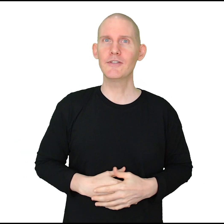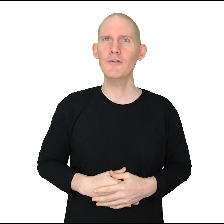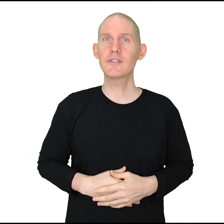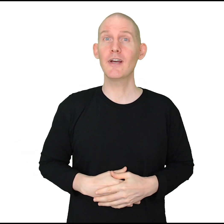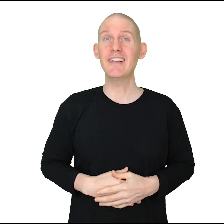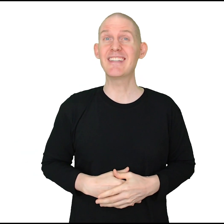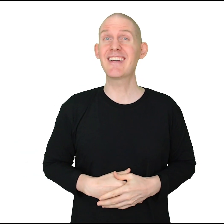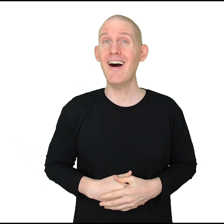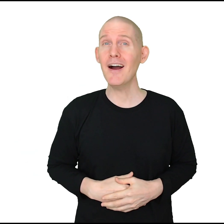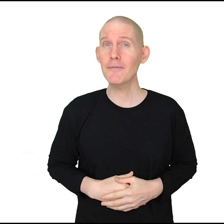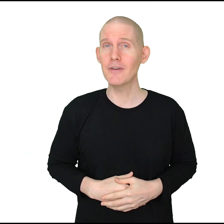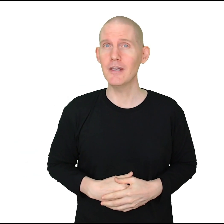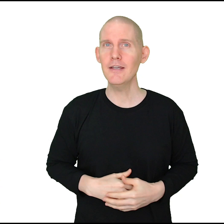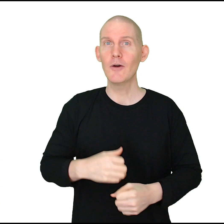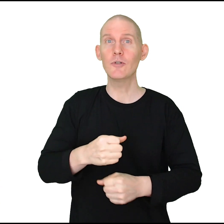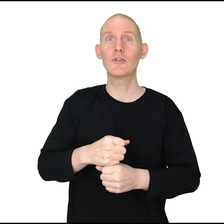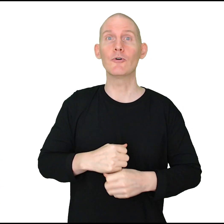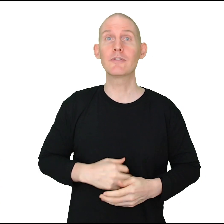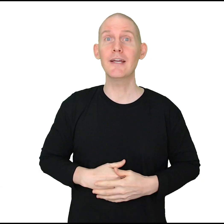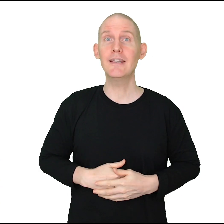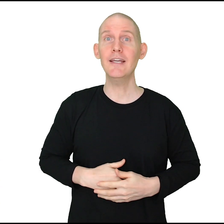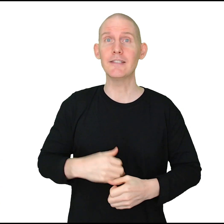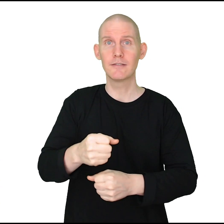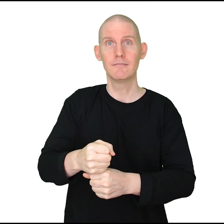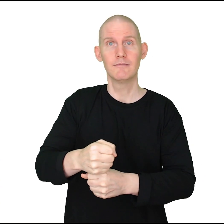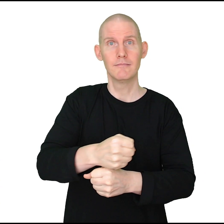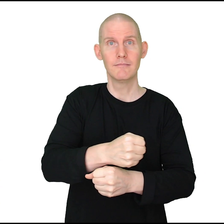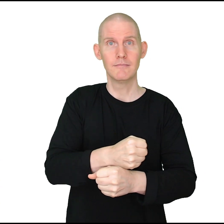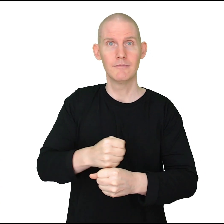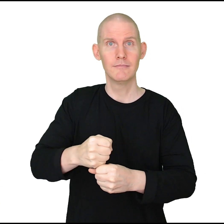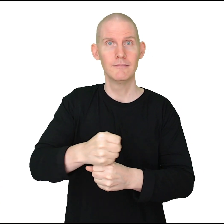There's another sign, coffee, which goes like this.